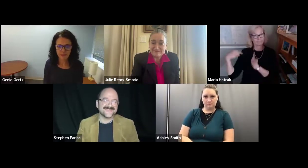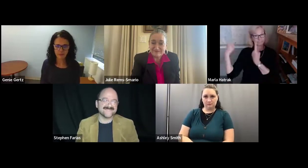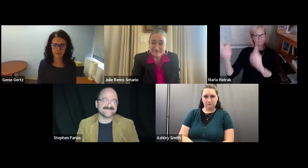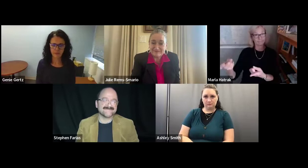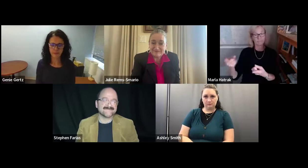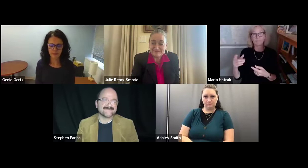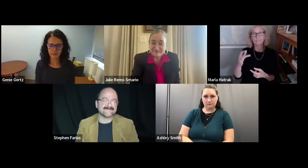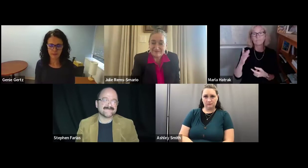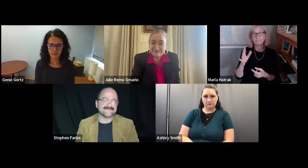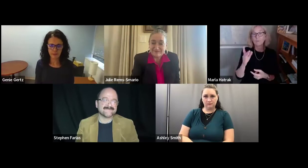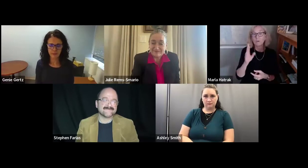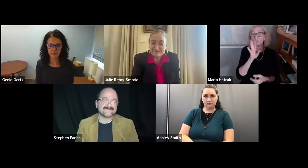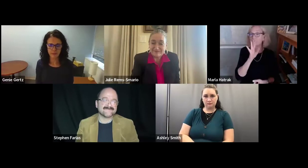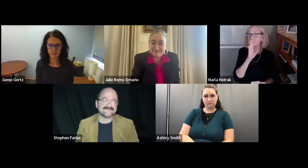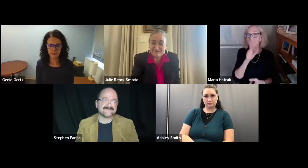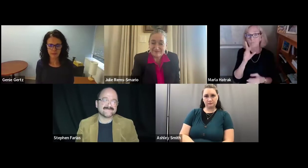critical we stay here for a moment.